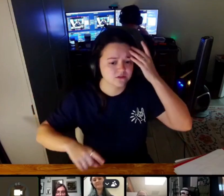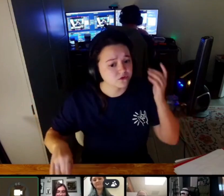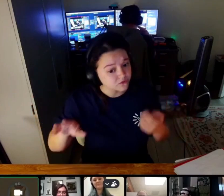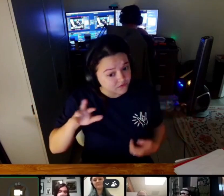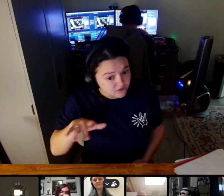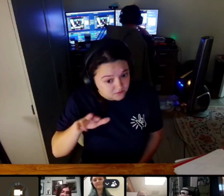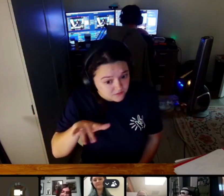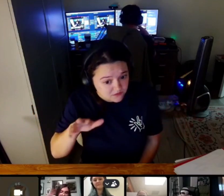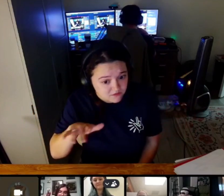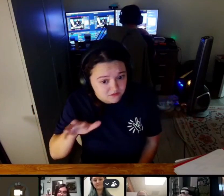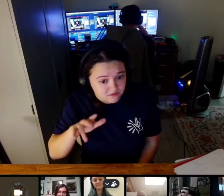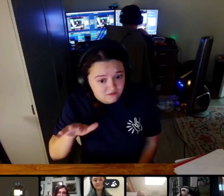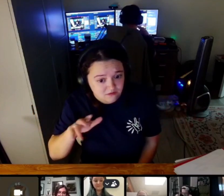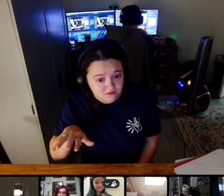So